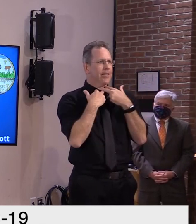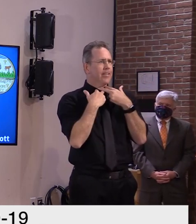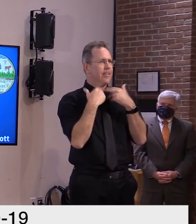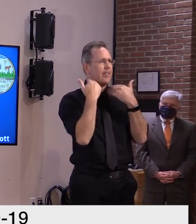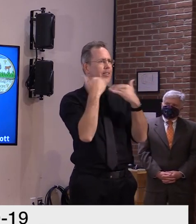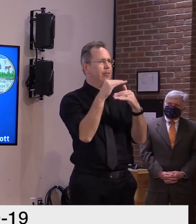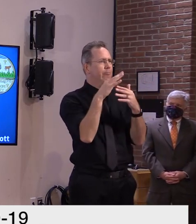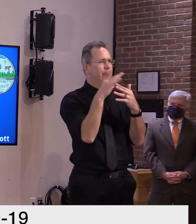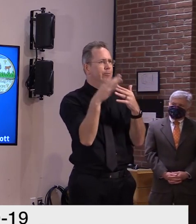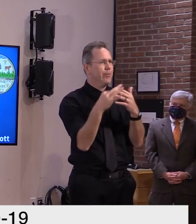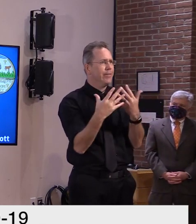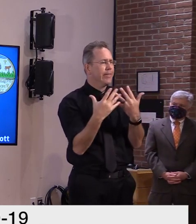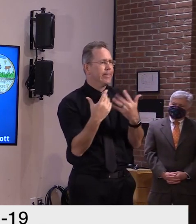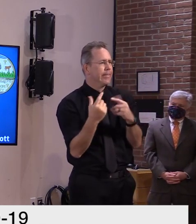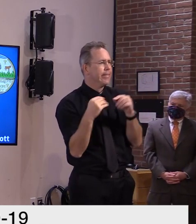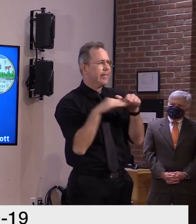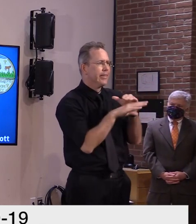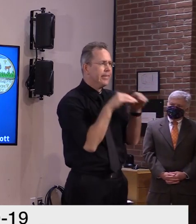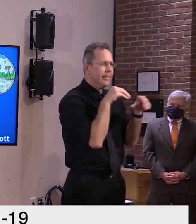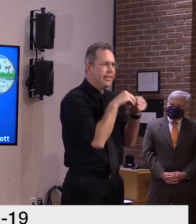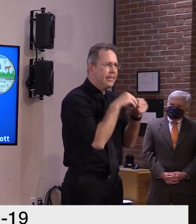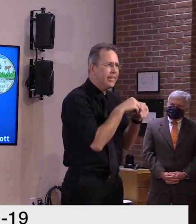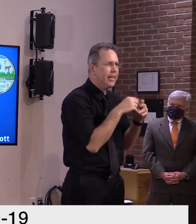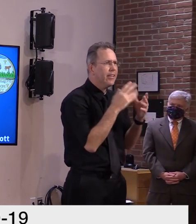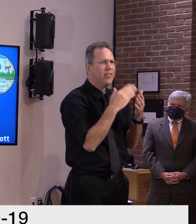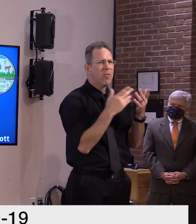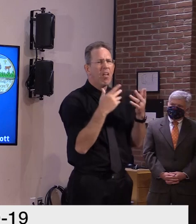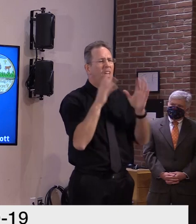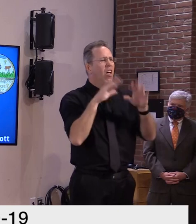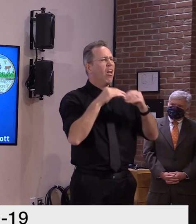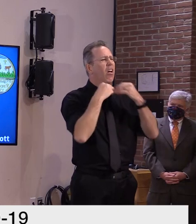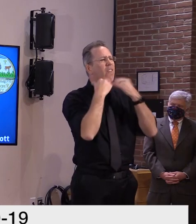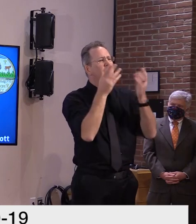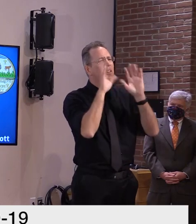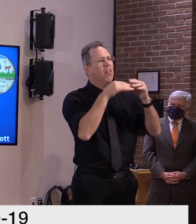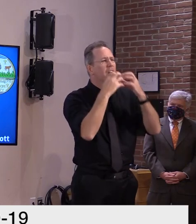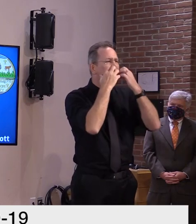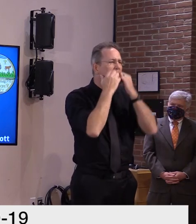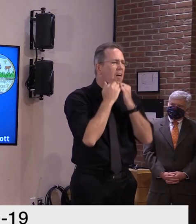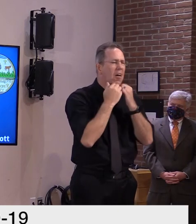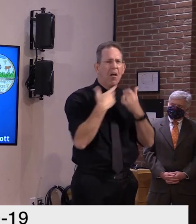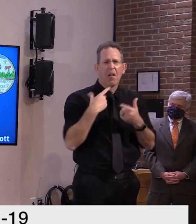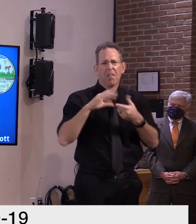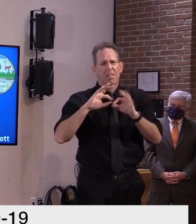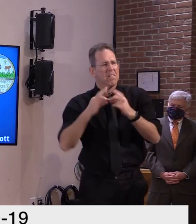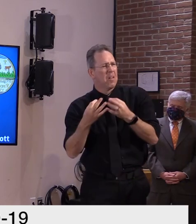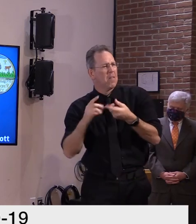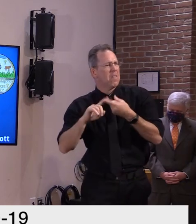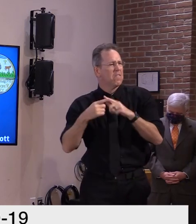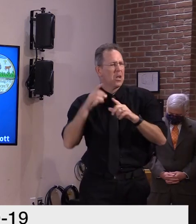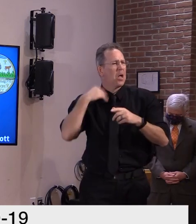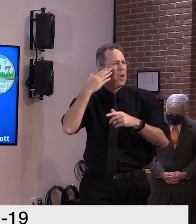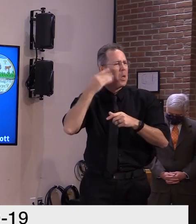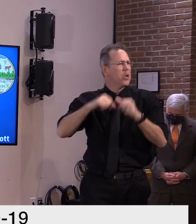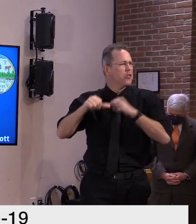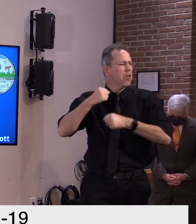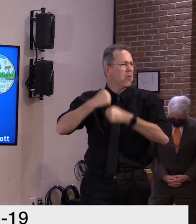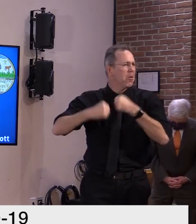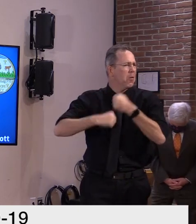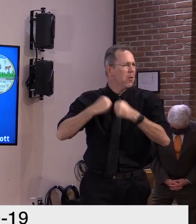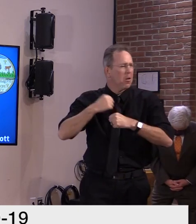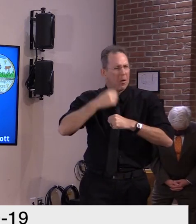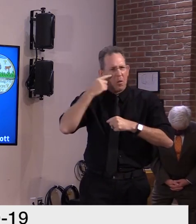people, all of that. So those are the expectations for this kind of weather this time of